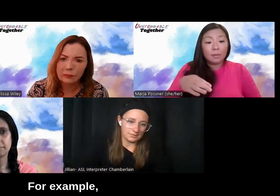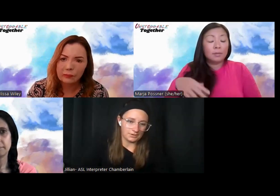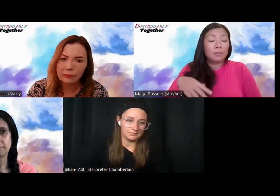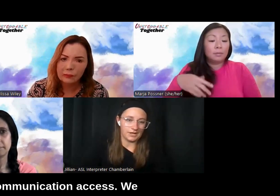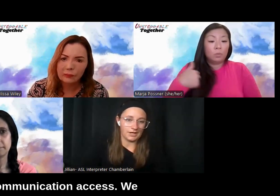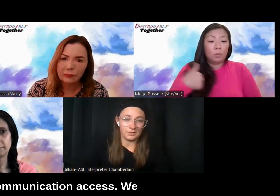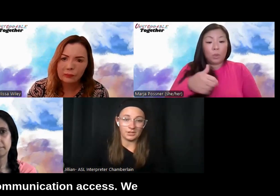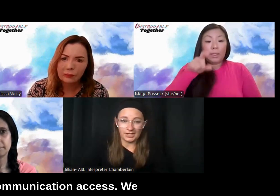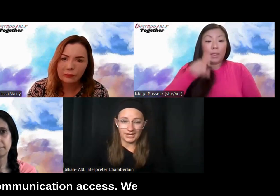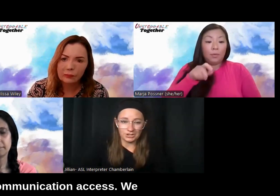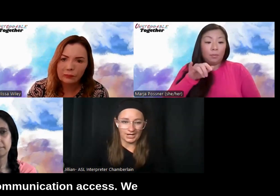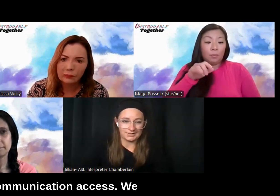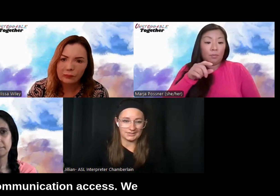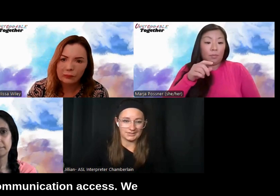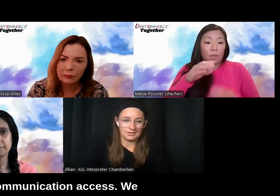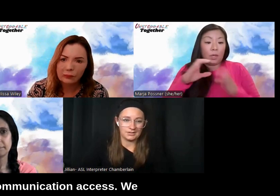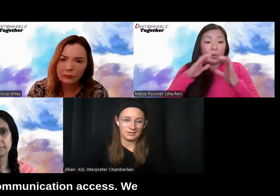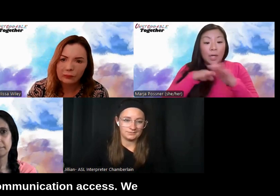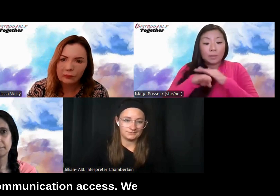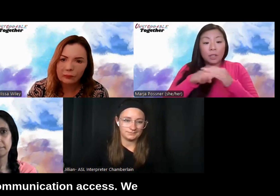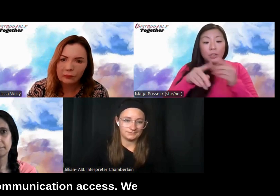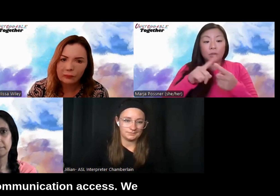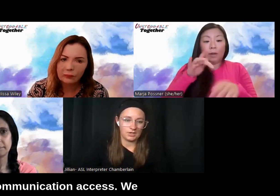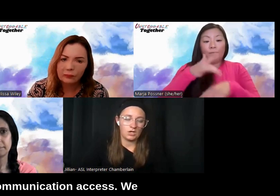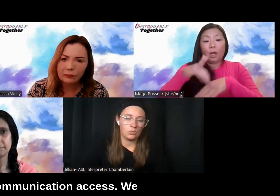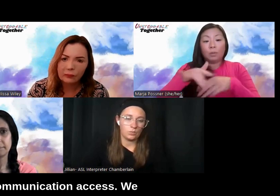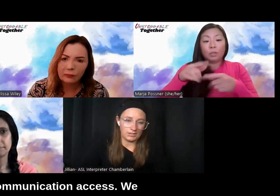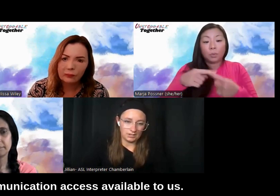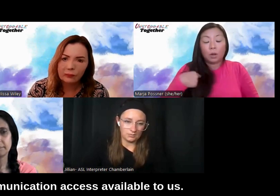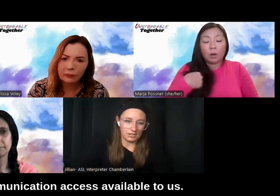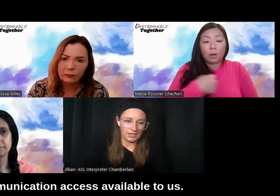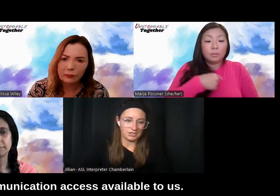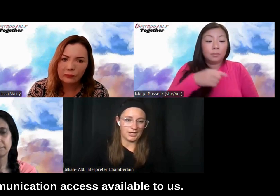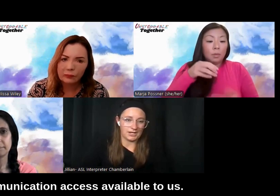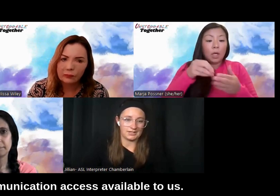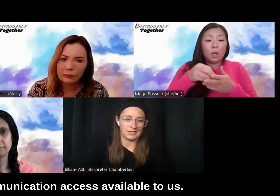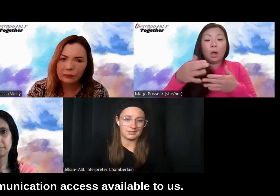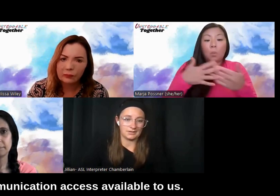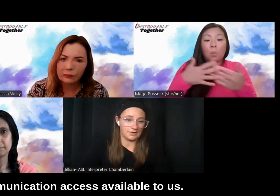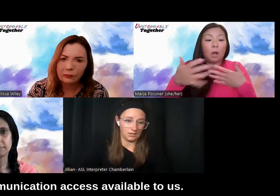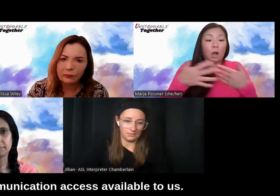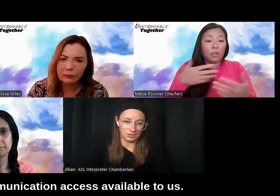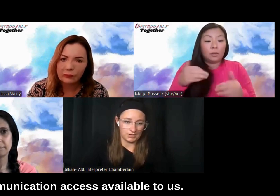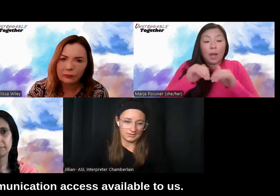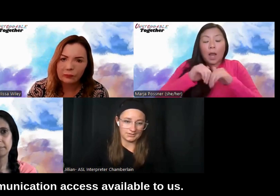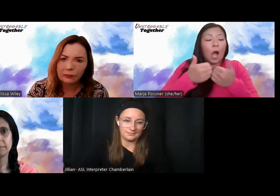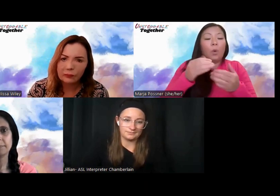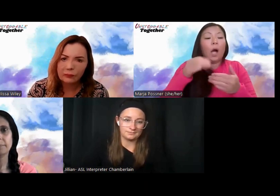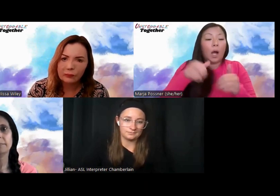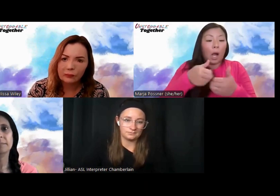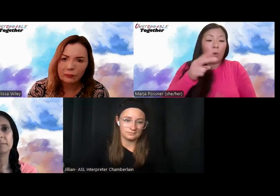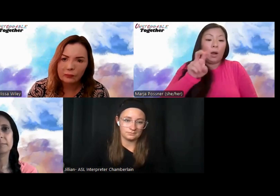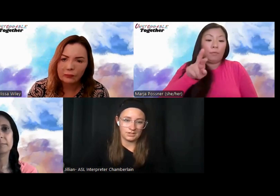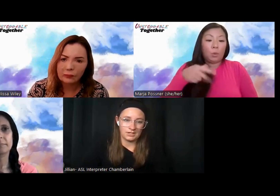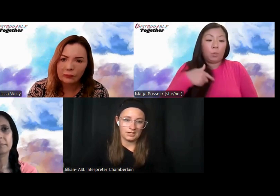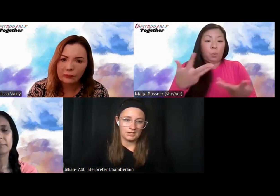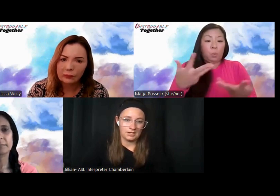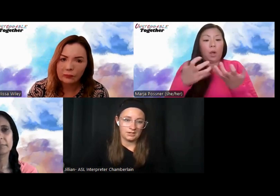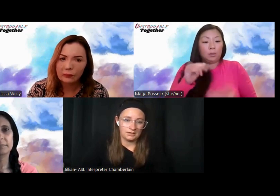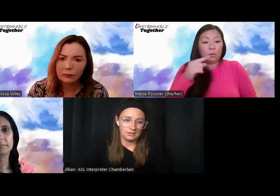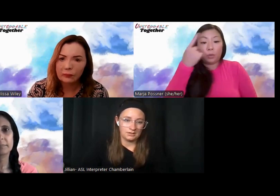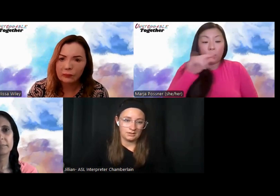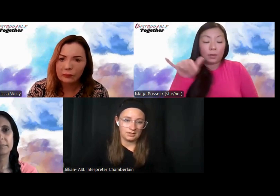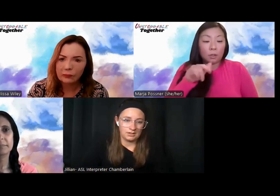For example, communication access. We need communication access available to us.